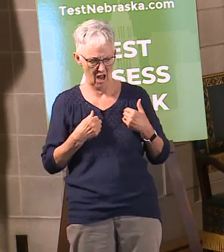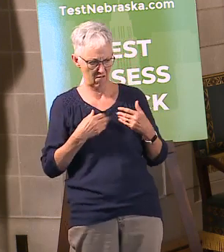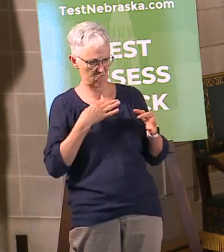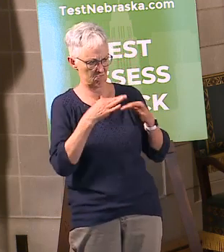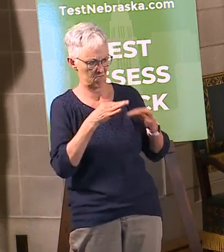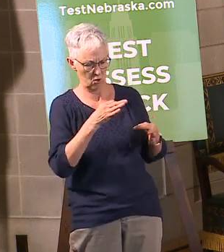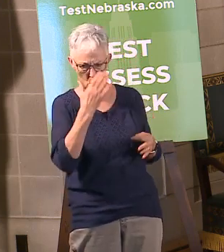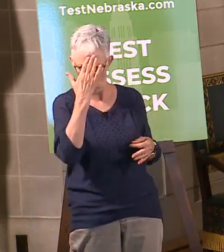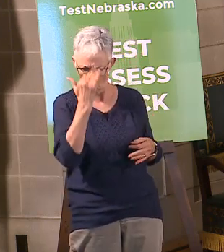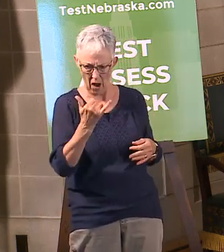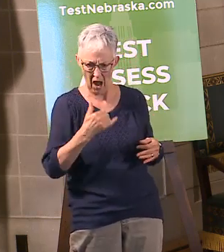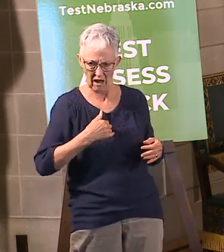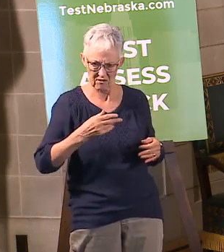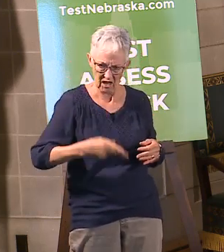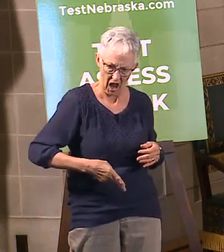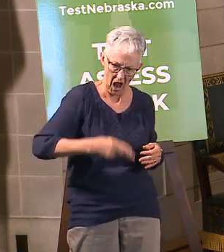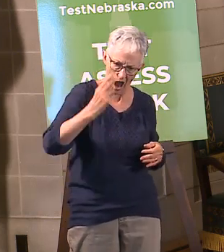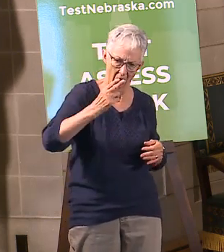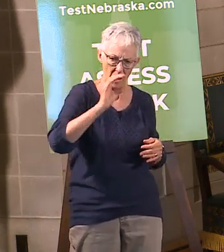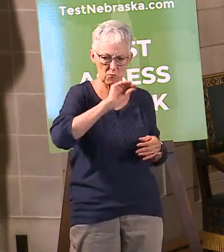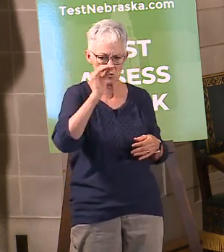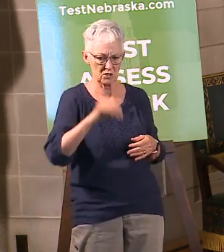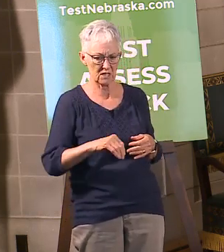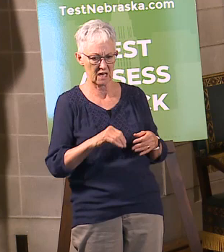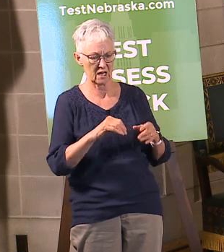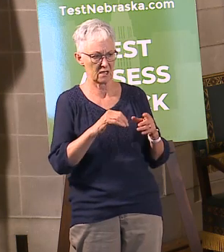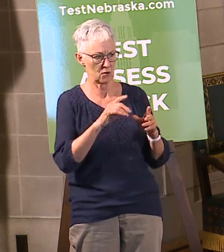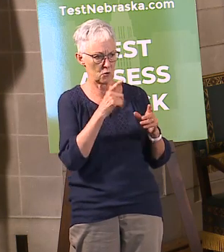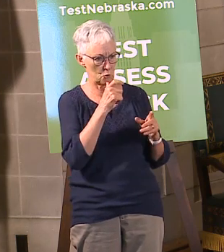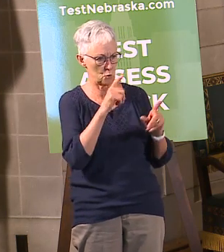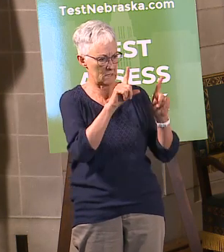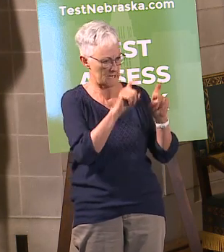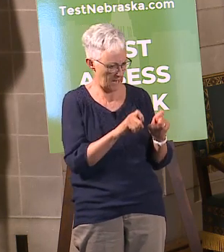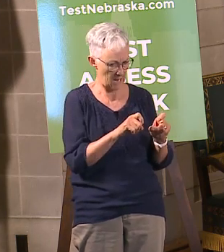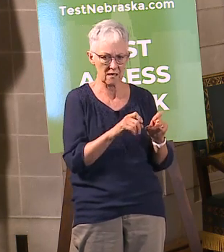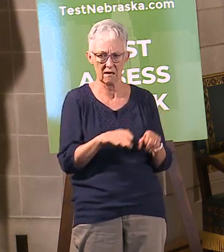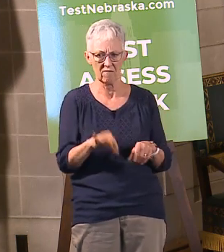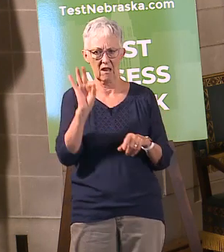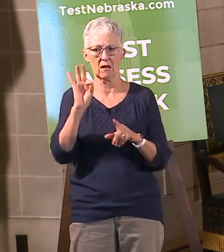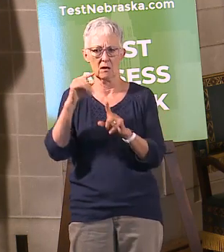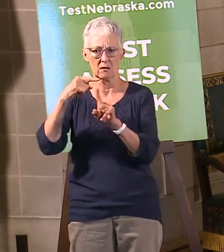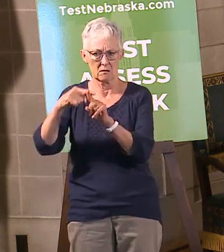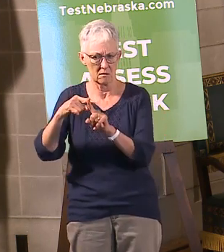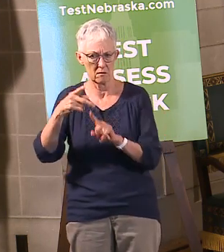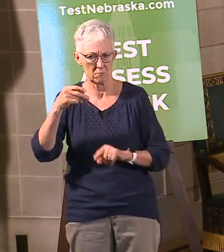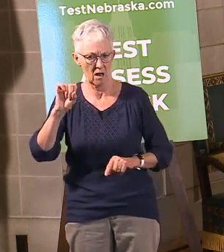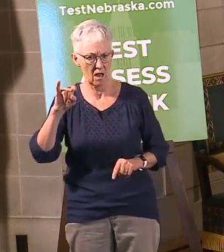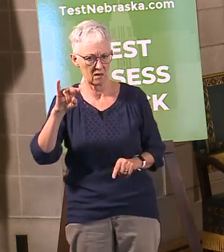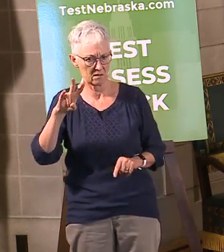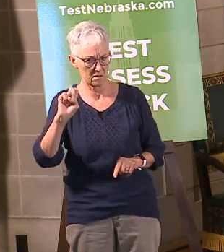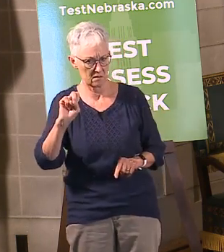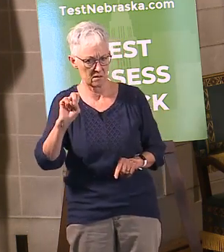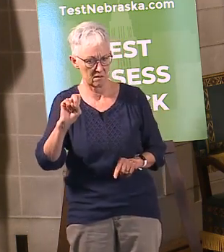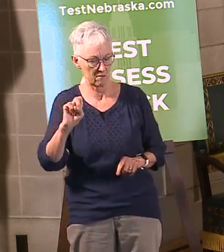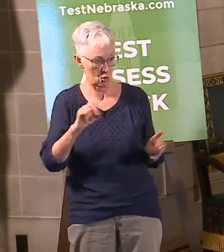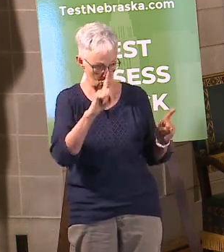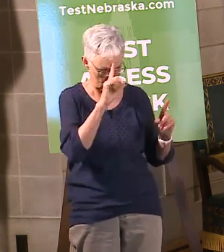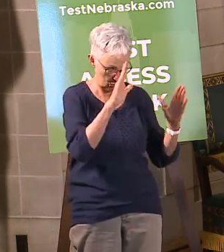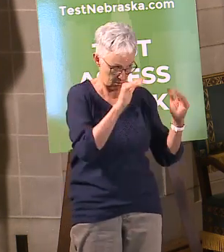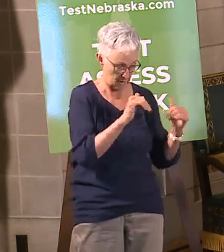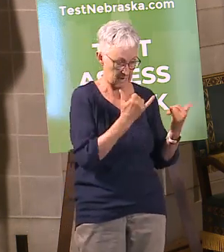does this rate have for the state's reopening plans? Do you expect the Test Nebraska results to start pushing that number down?